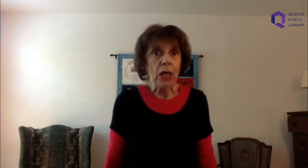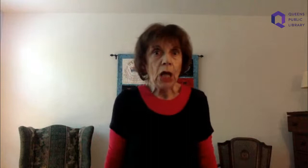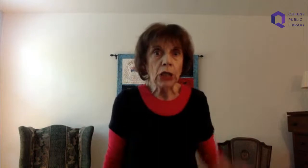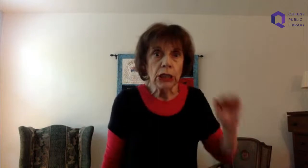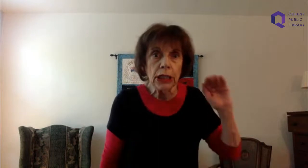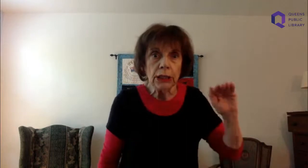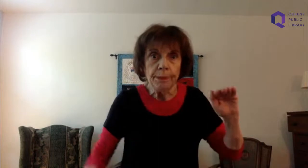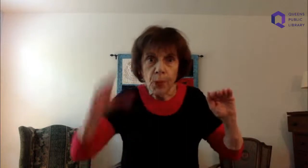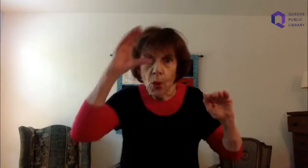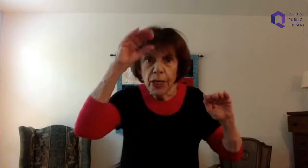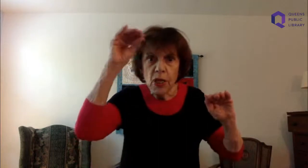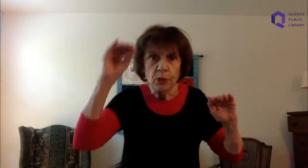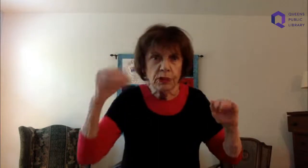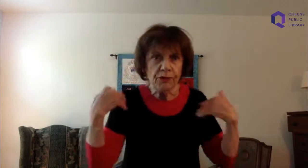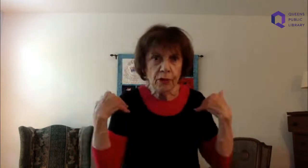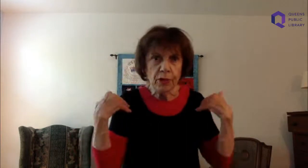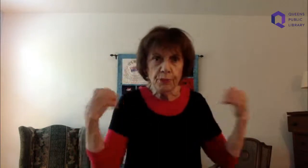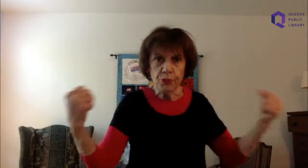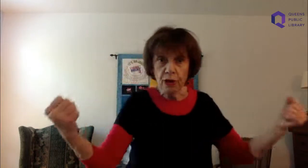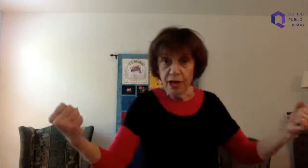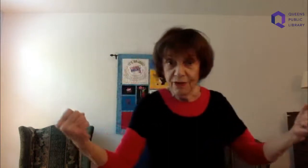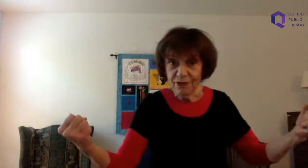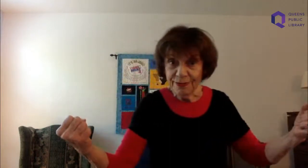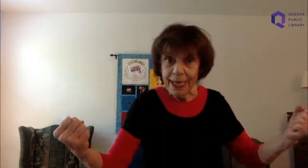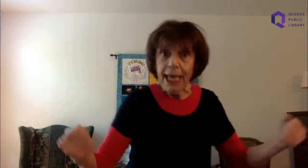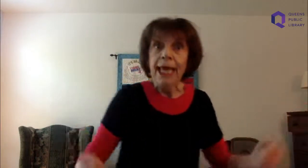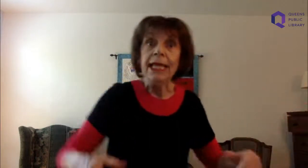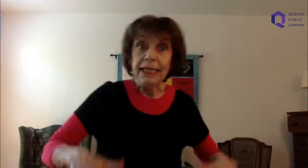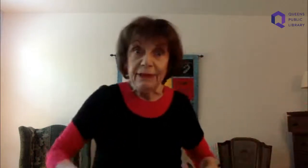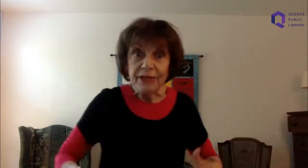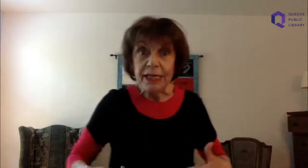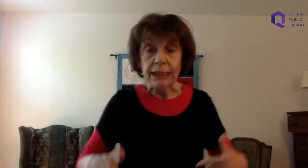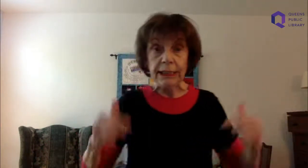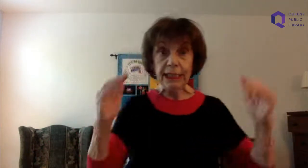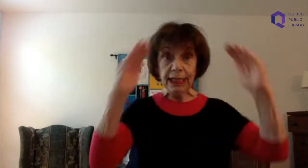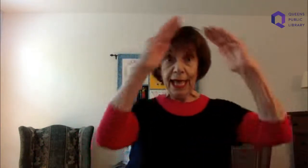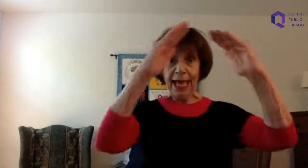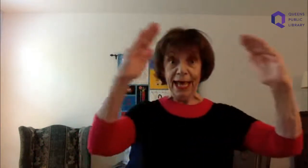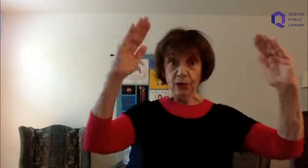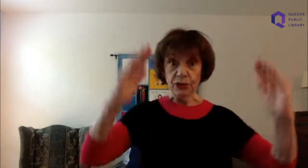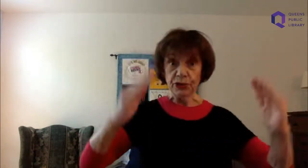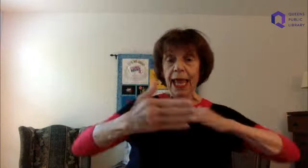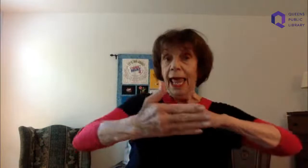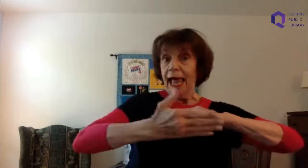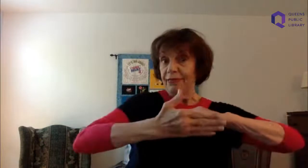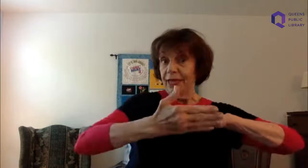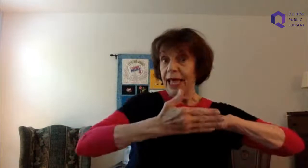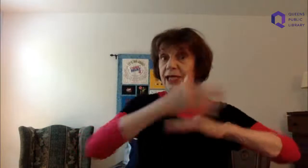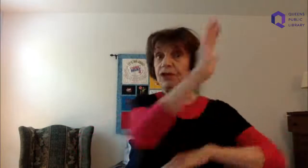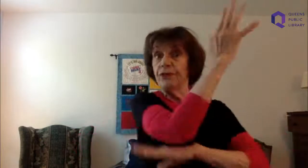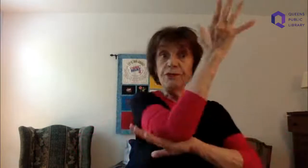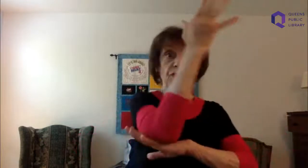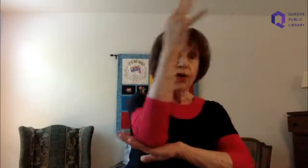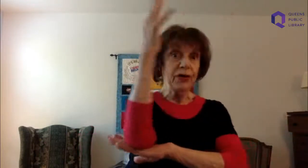a little boy who was very brave. He lived in a little house at the edge of a